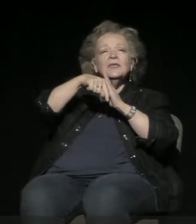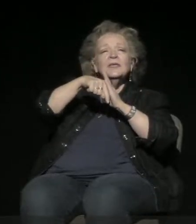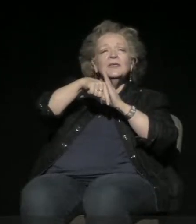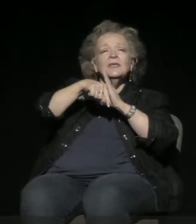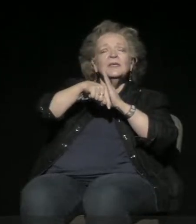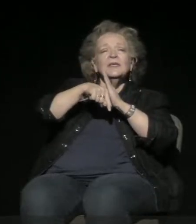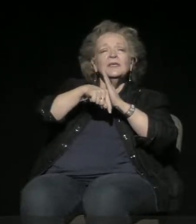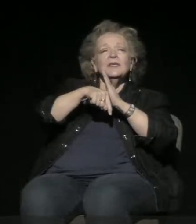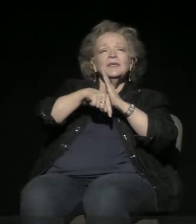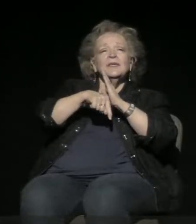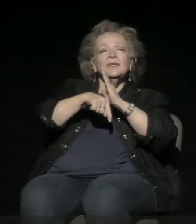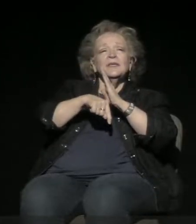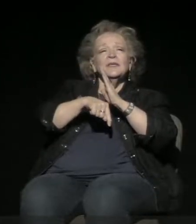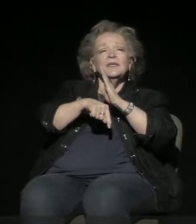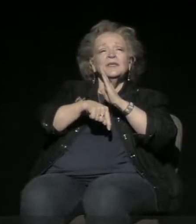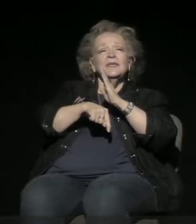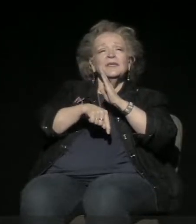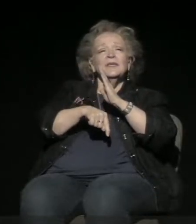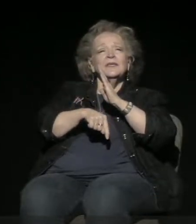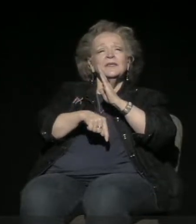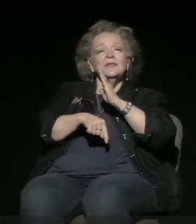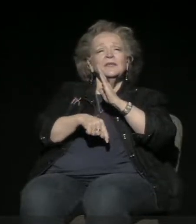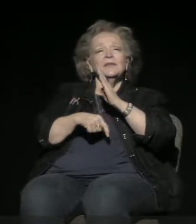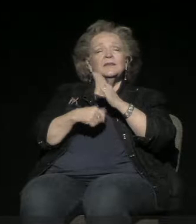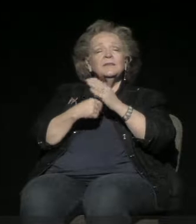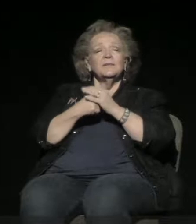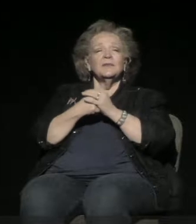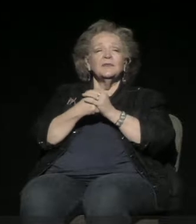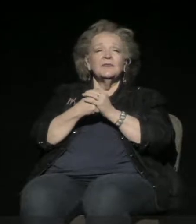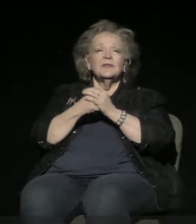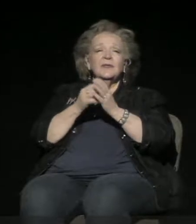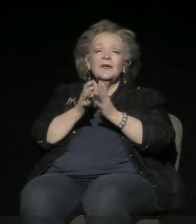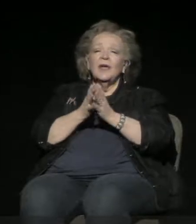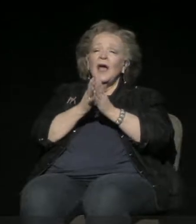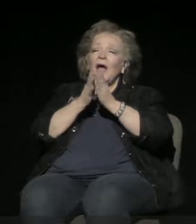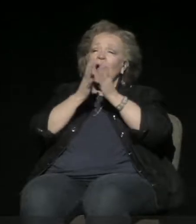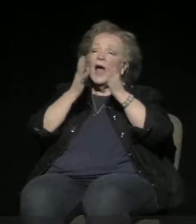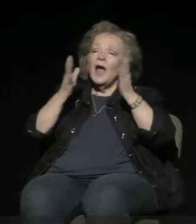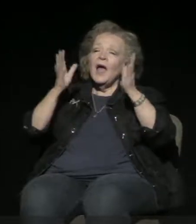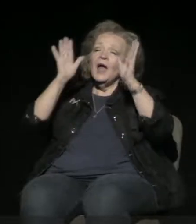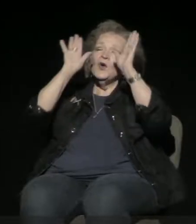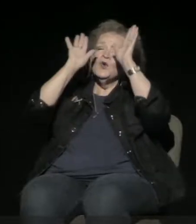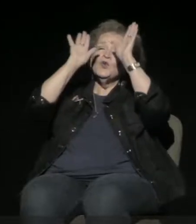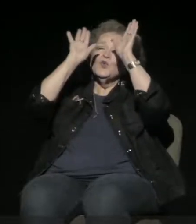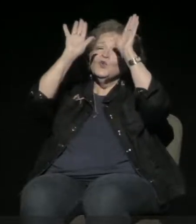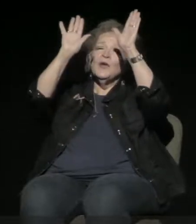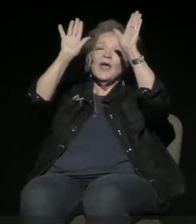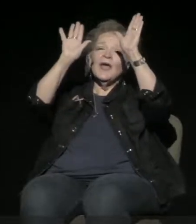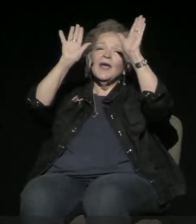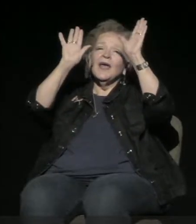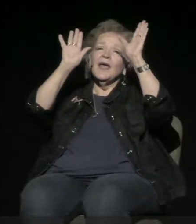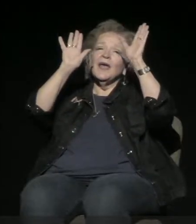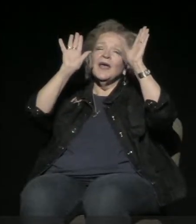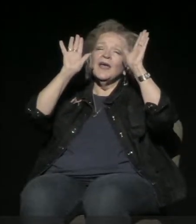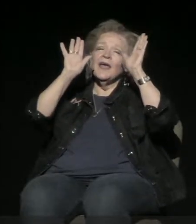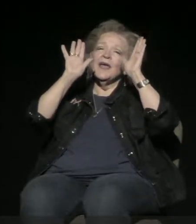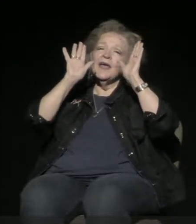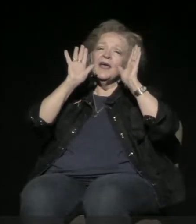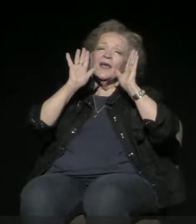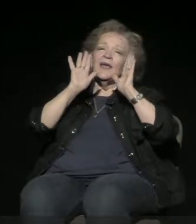how great